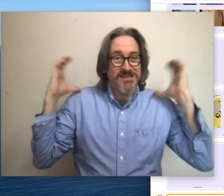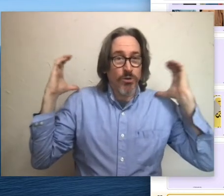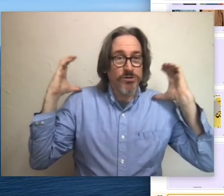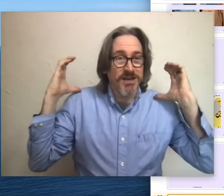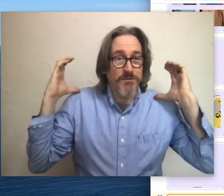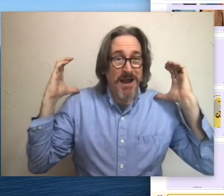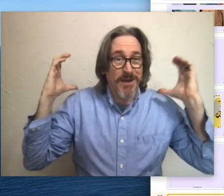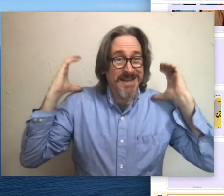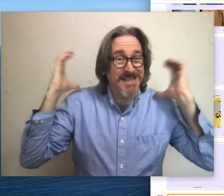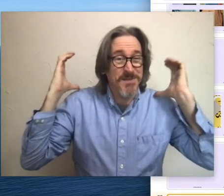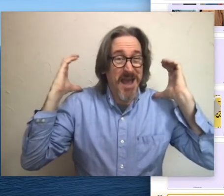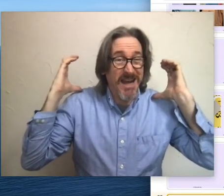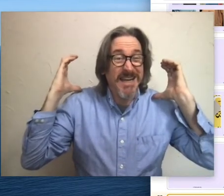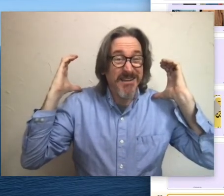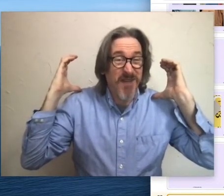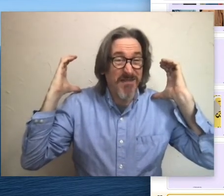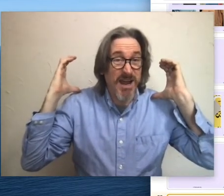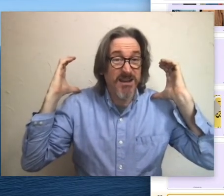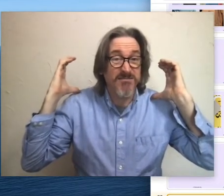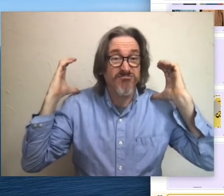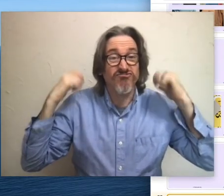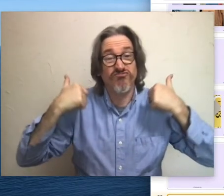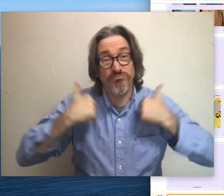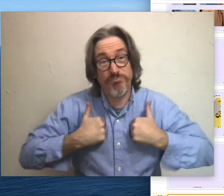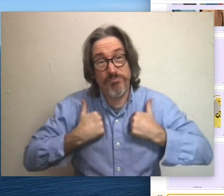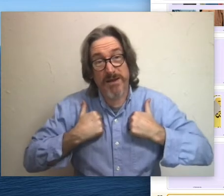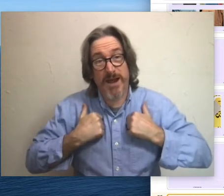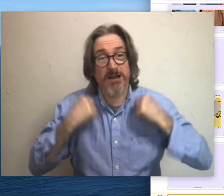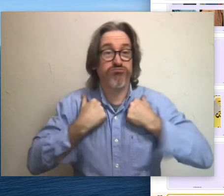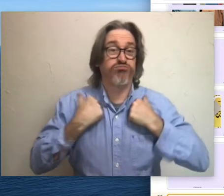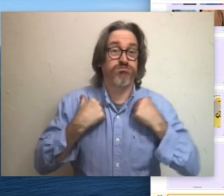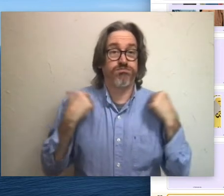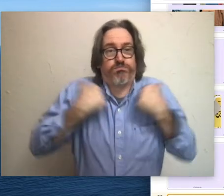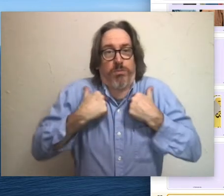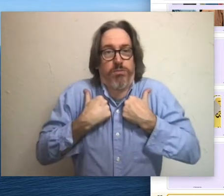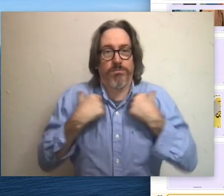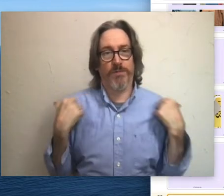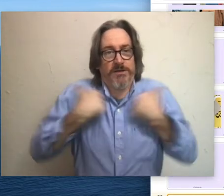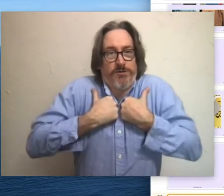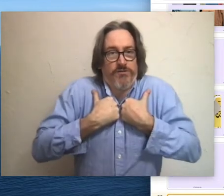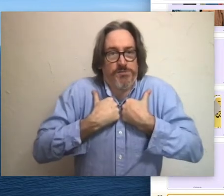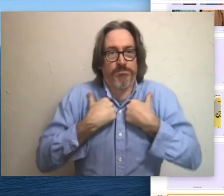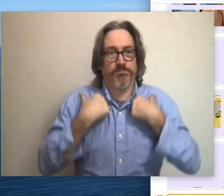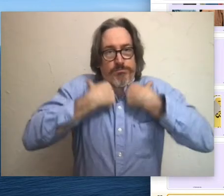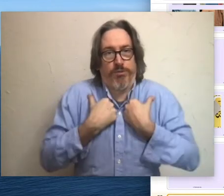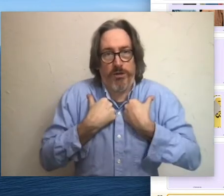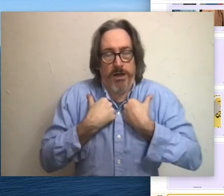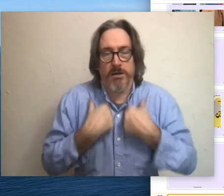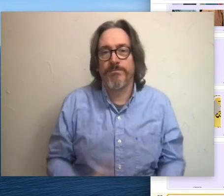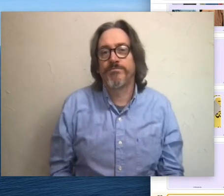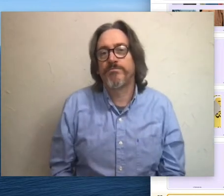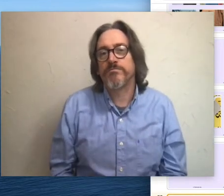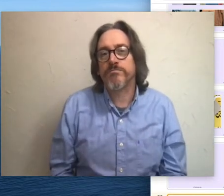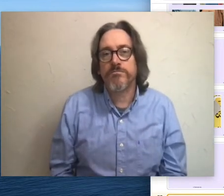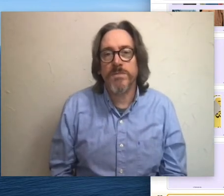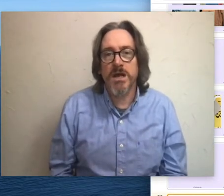This is an older sign for backpack, tends to be a hiking backpack. Backpack, like you've just pulled it